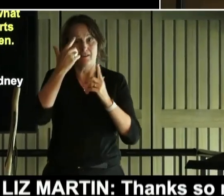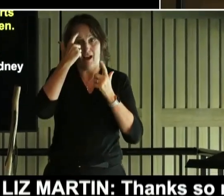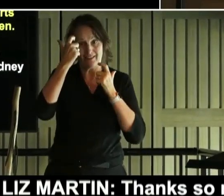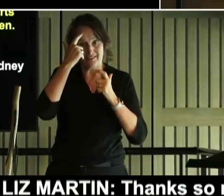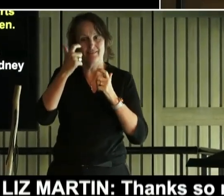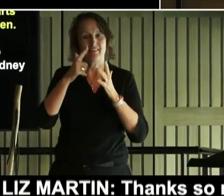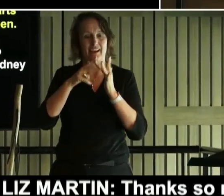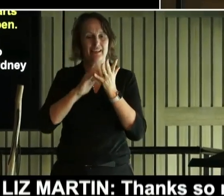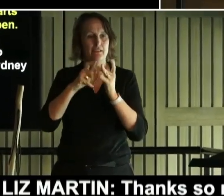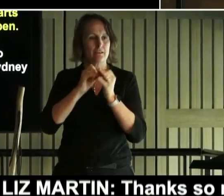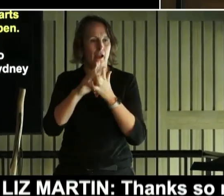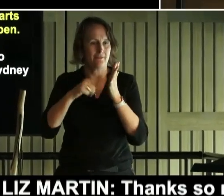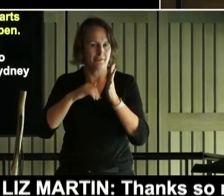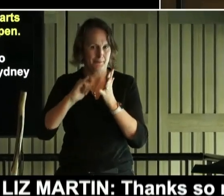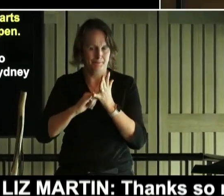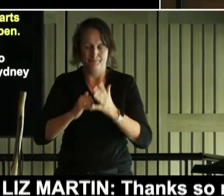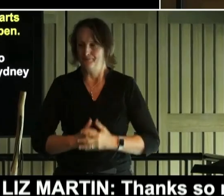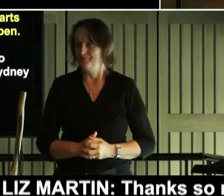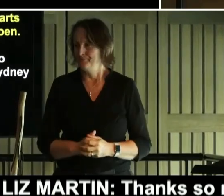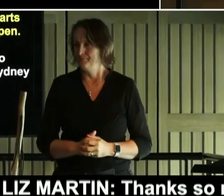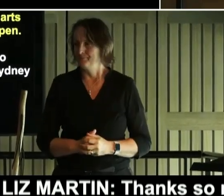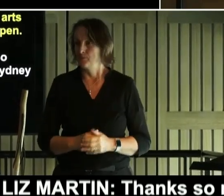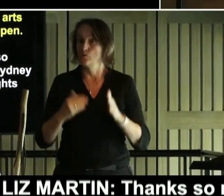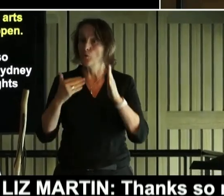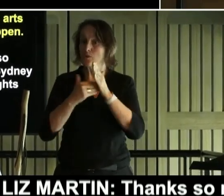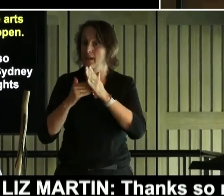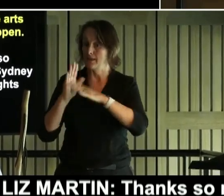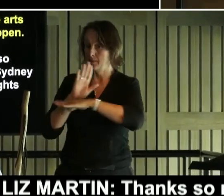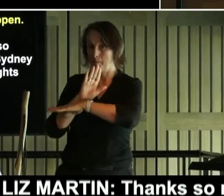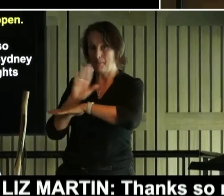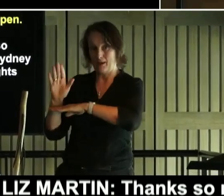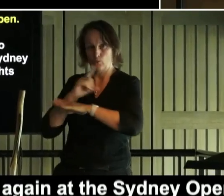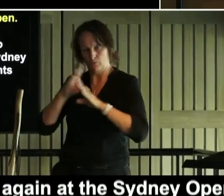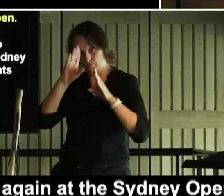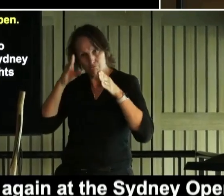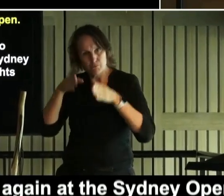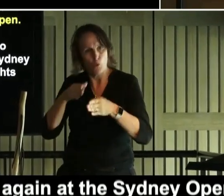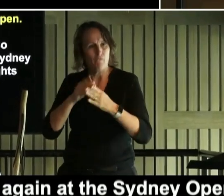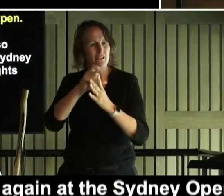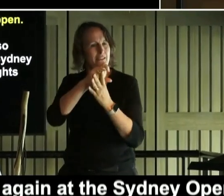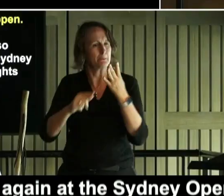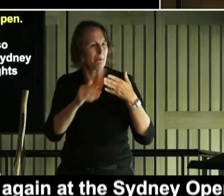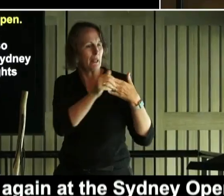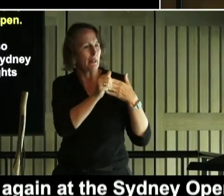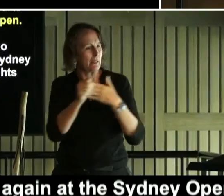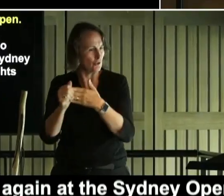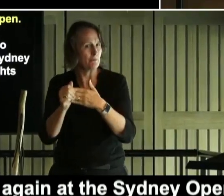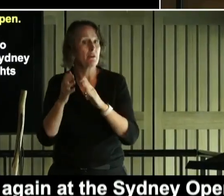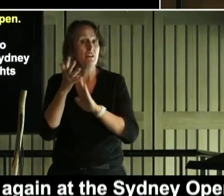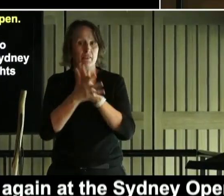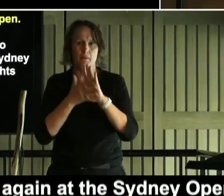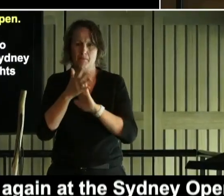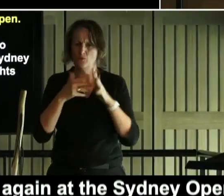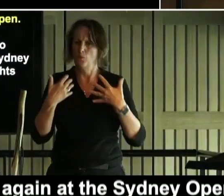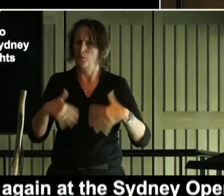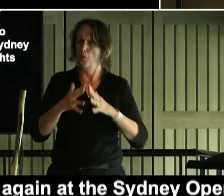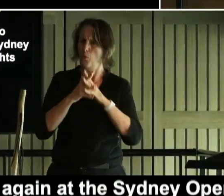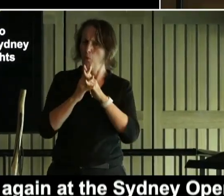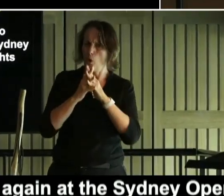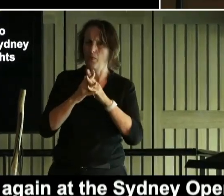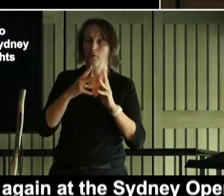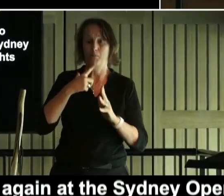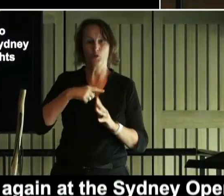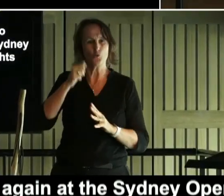Event Insight series. Today's panel focuses on disability leadership, which feels especially meaningful given